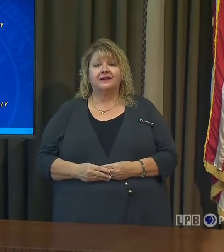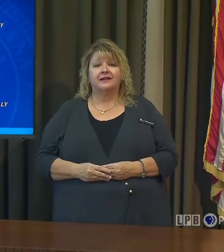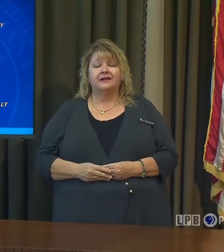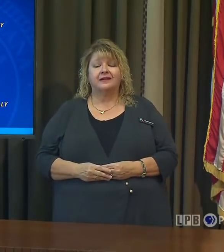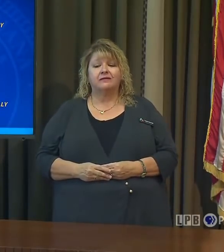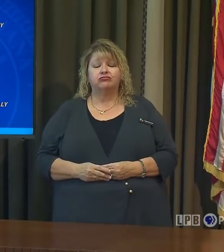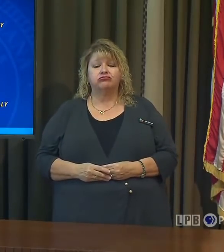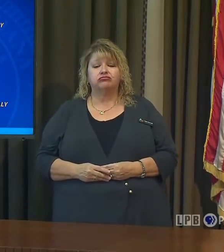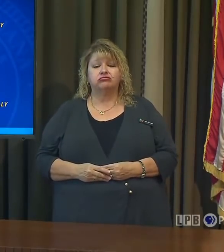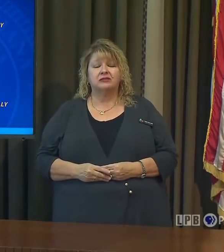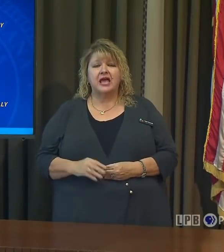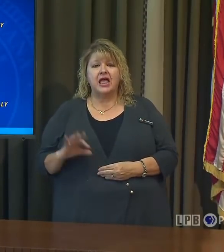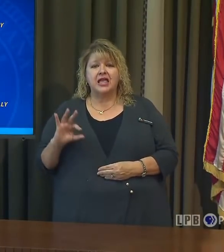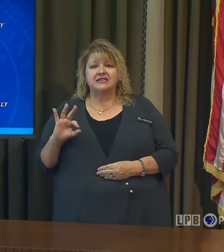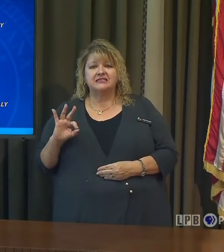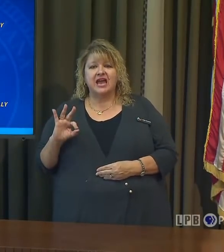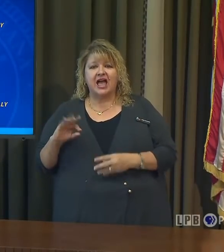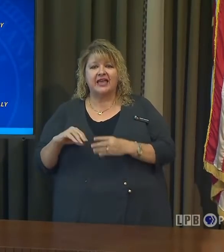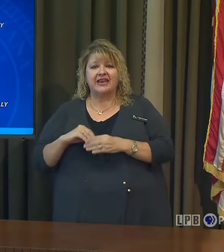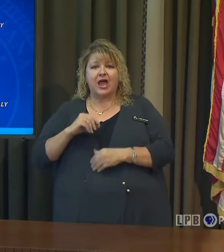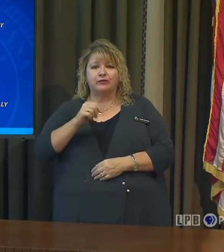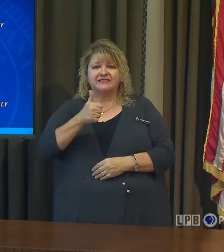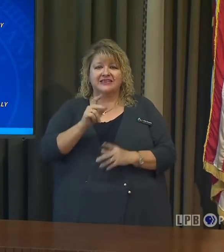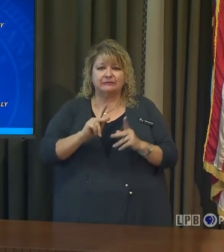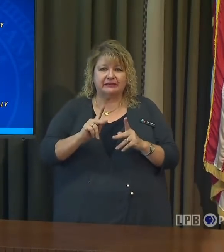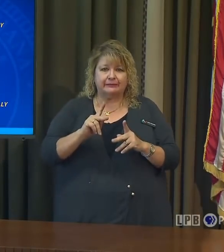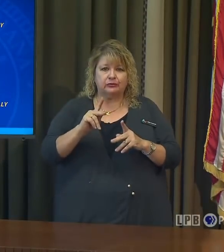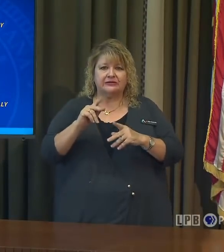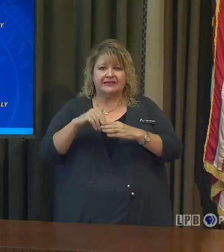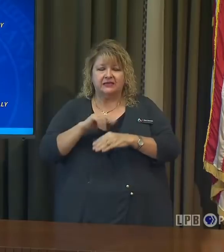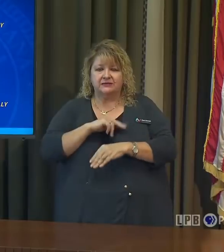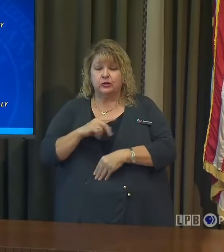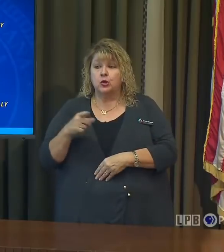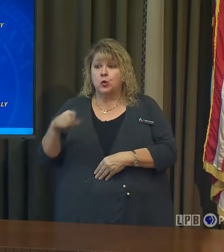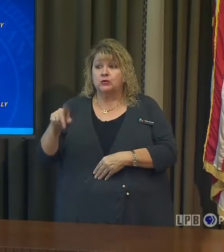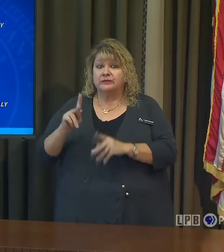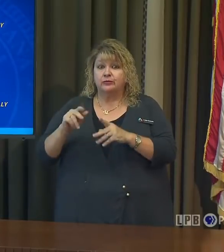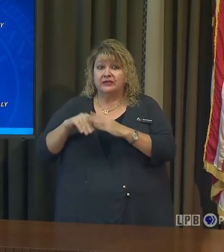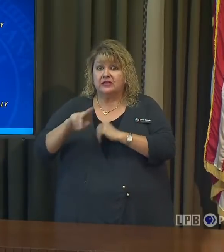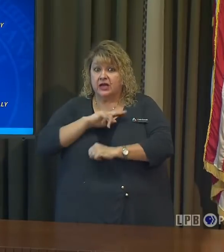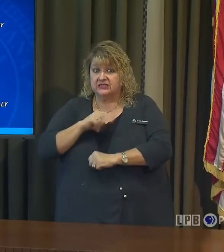9 in 10 people in a hospital bed right now with COVID are not vaccinated.